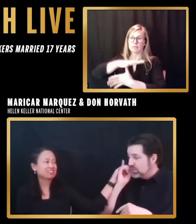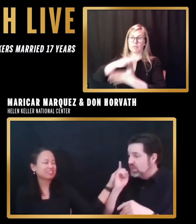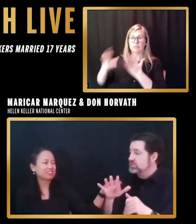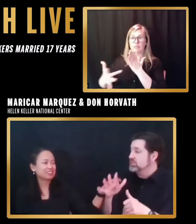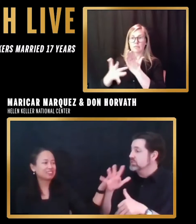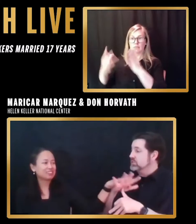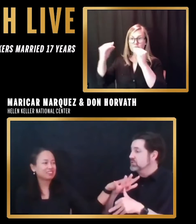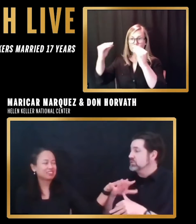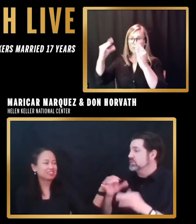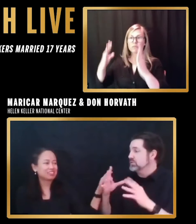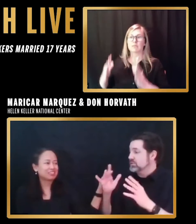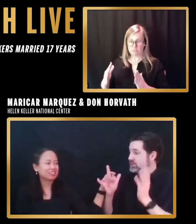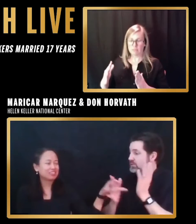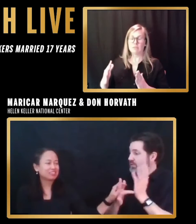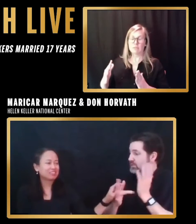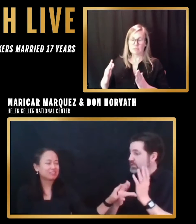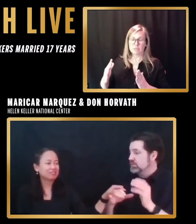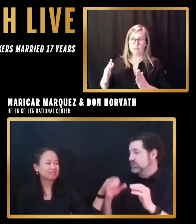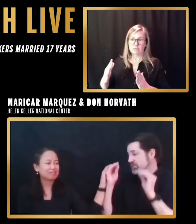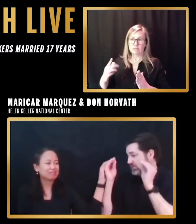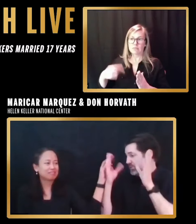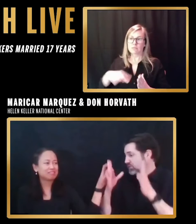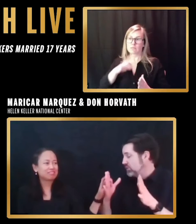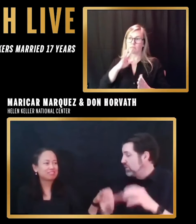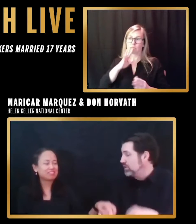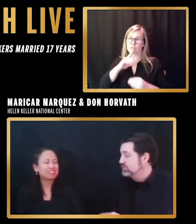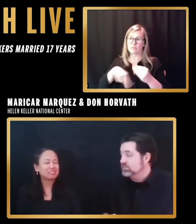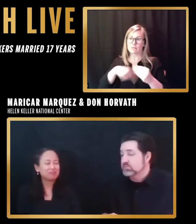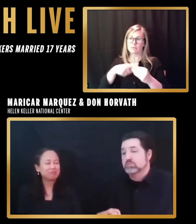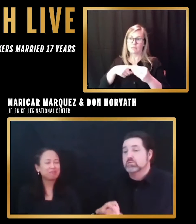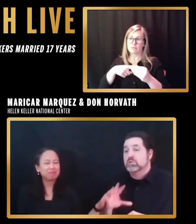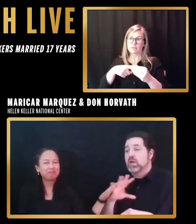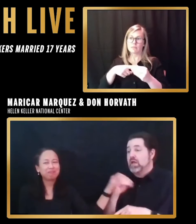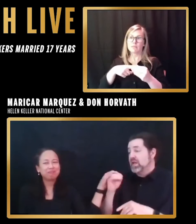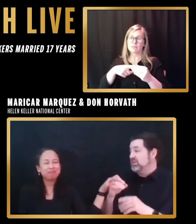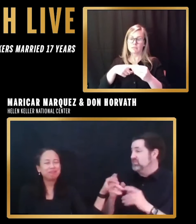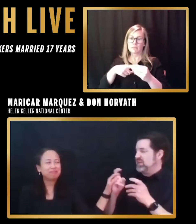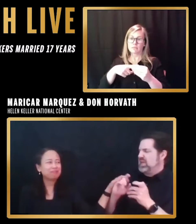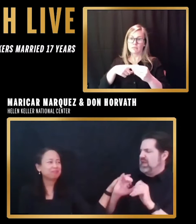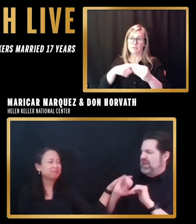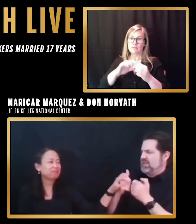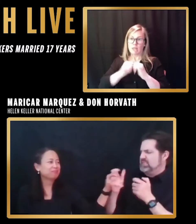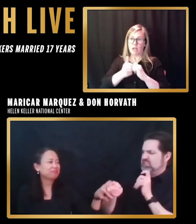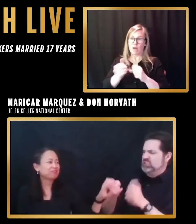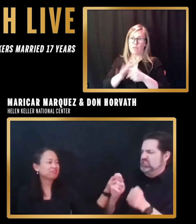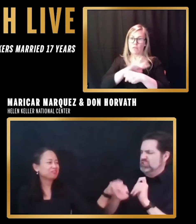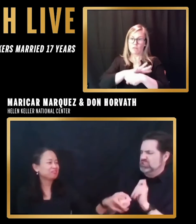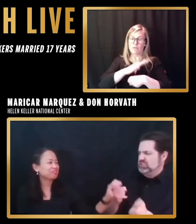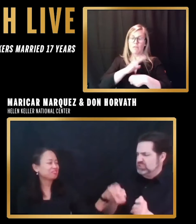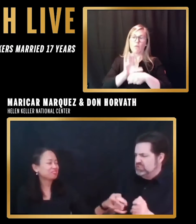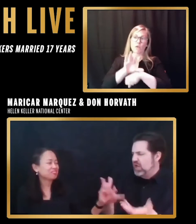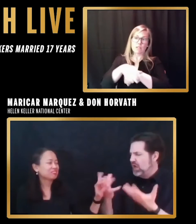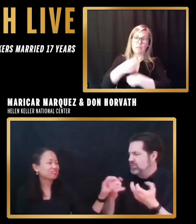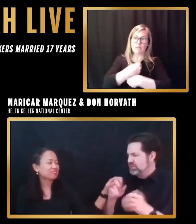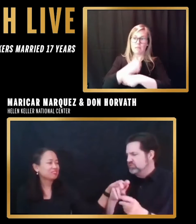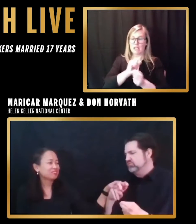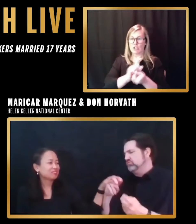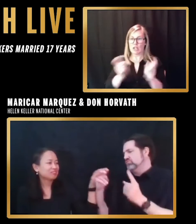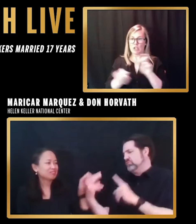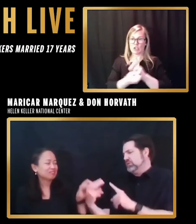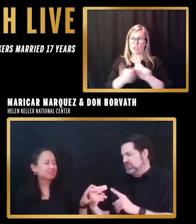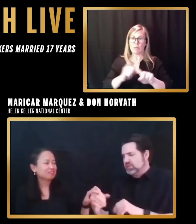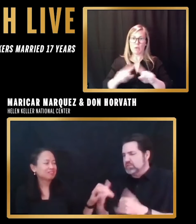instructor. And we've talked about the ways in which COVID has forced them to make changes in their position. I want to now transition